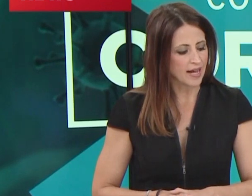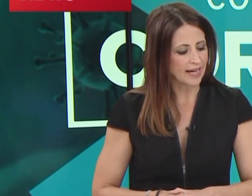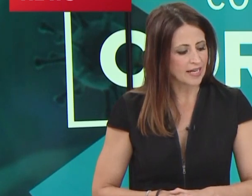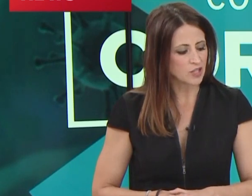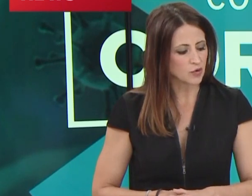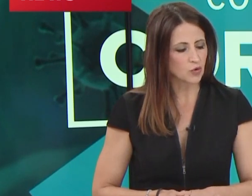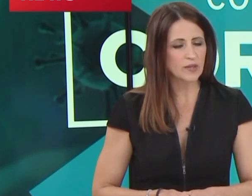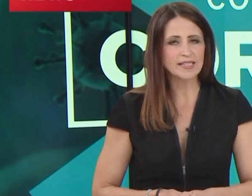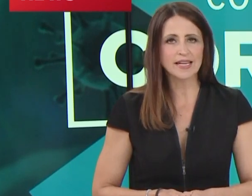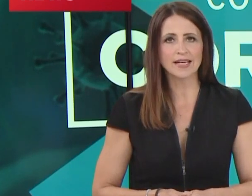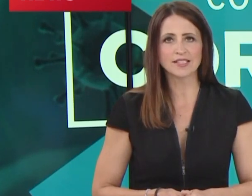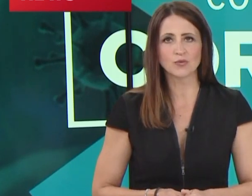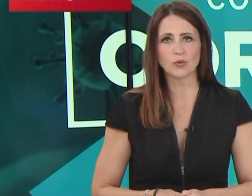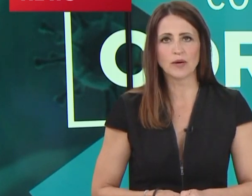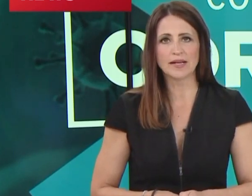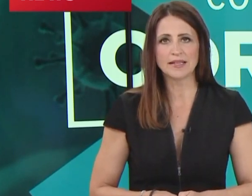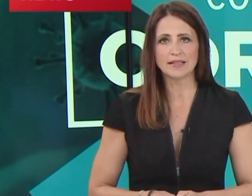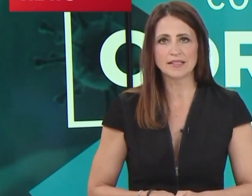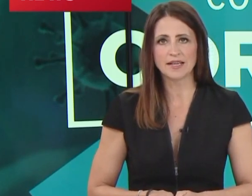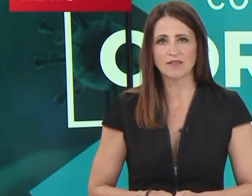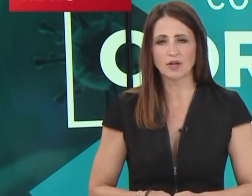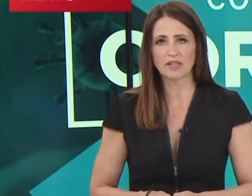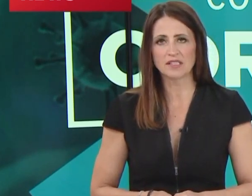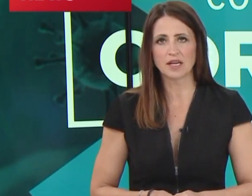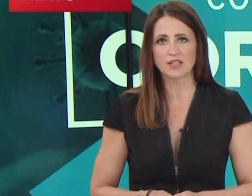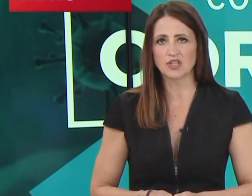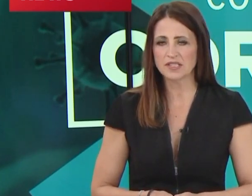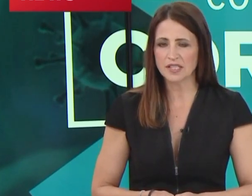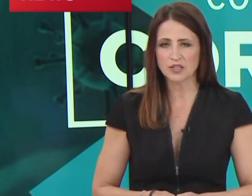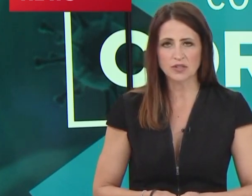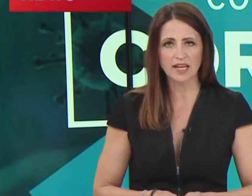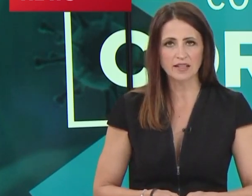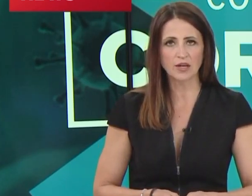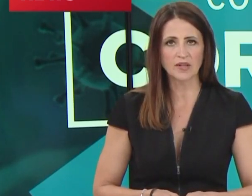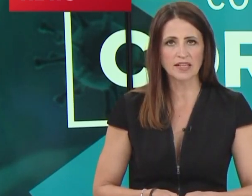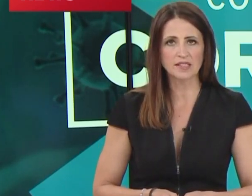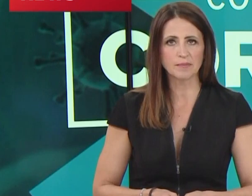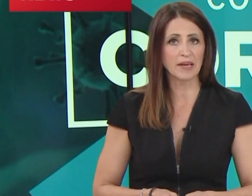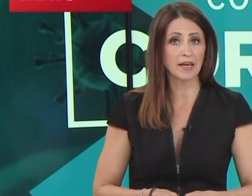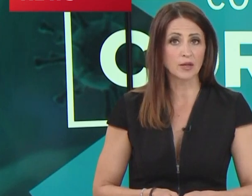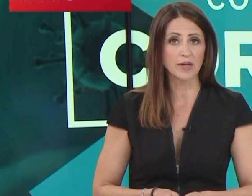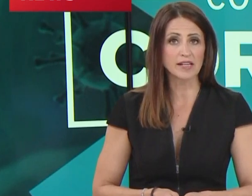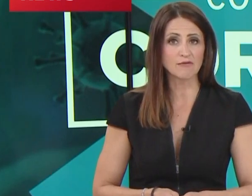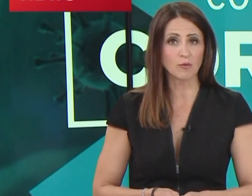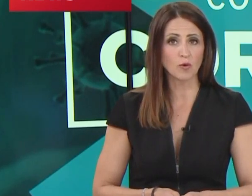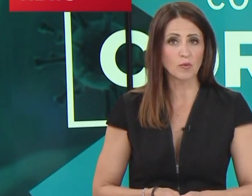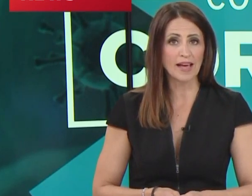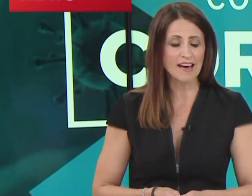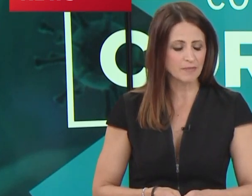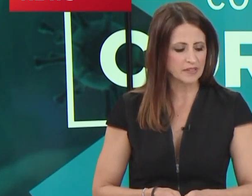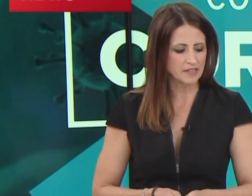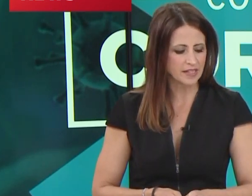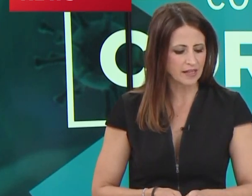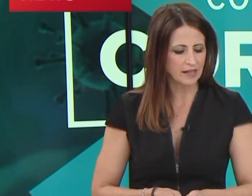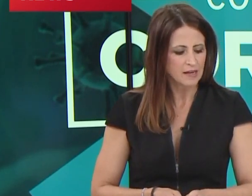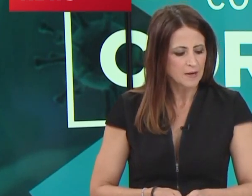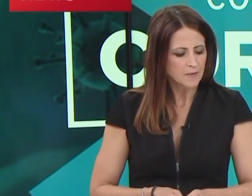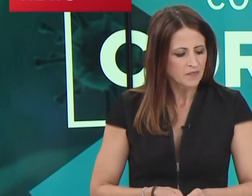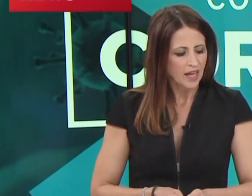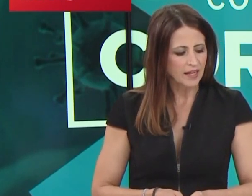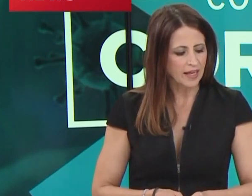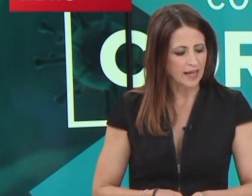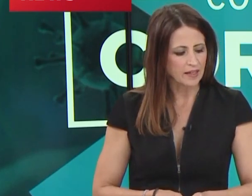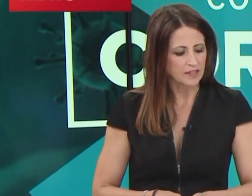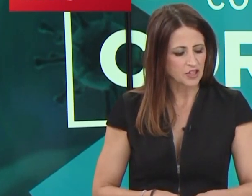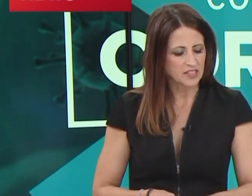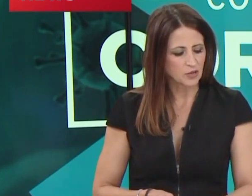that 903 tests were run in the state of Arkansas just yesterday alone. That is a big increase from what we have been seeing.